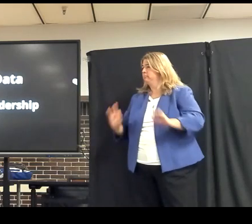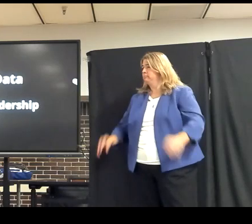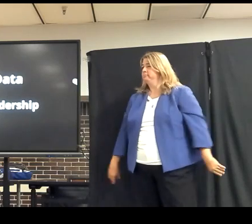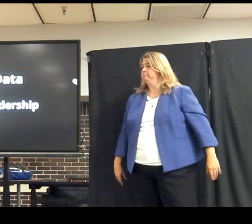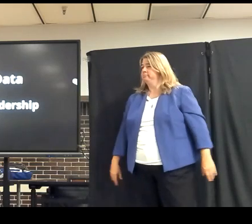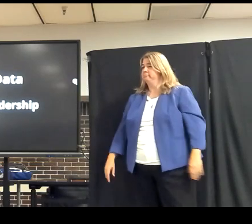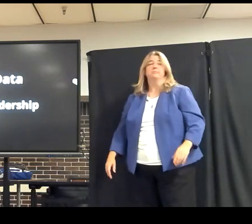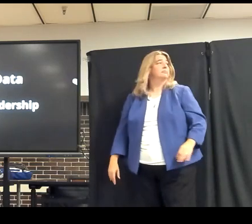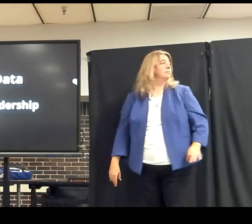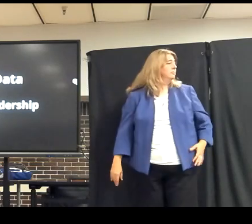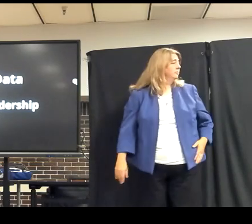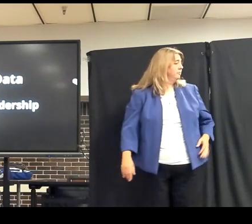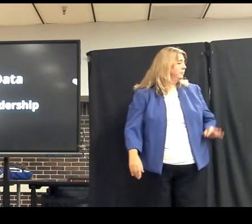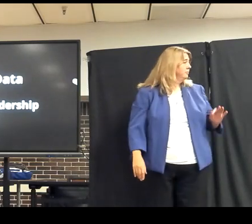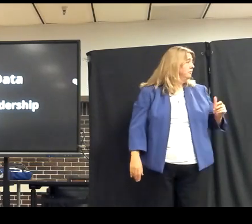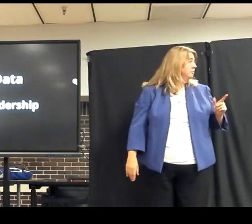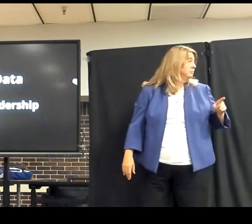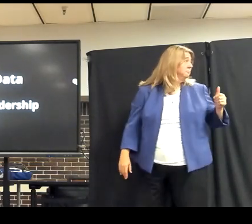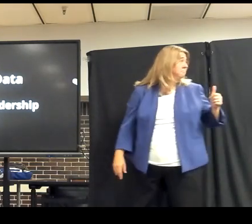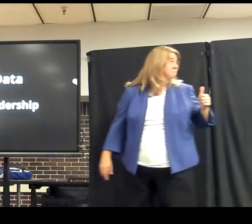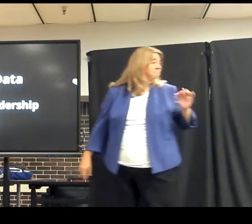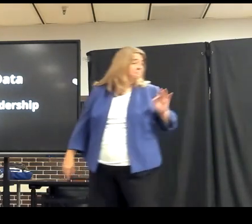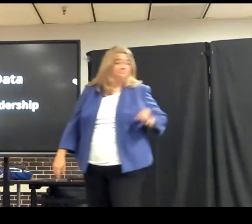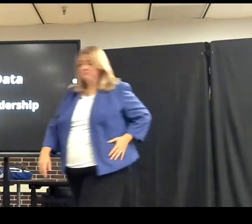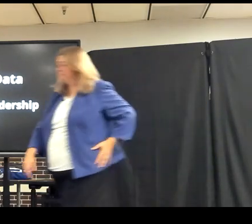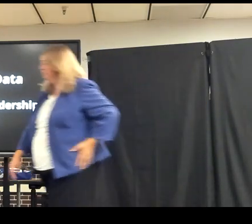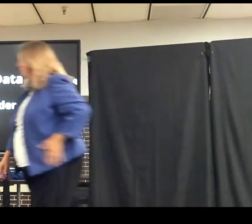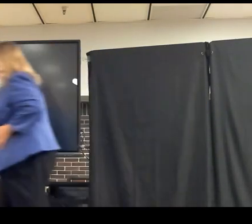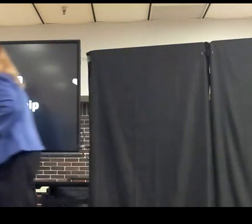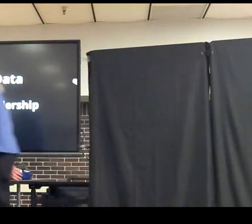They will go through data in a variety of areas.